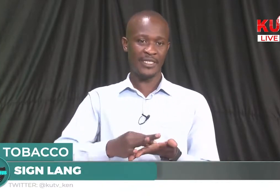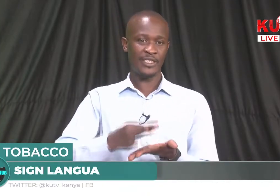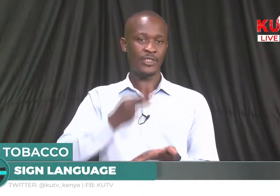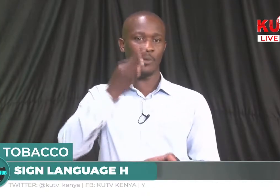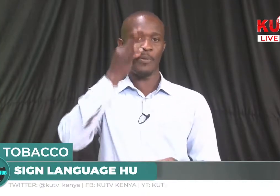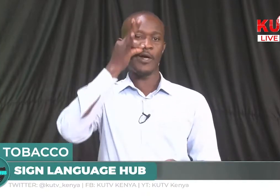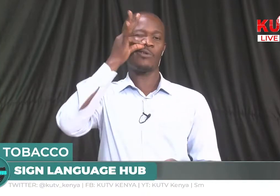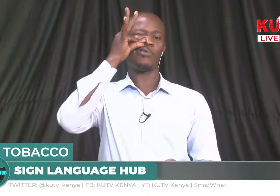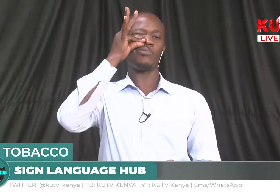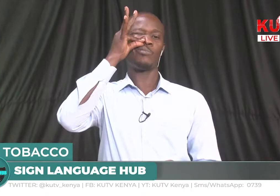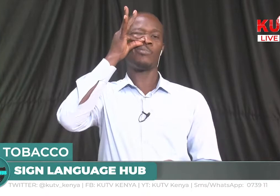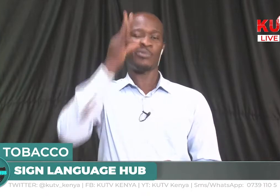Tobacco.